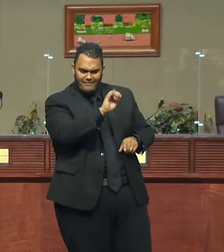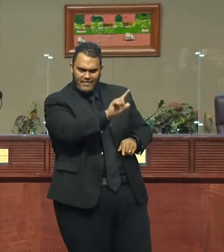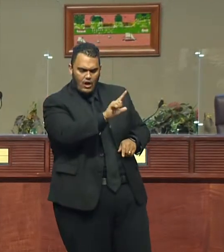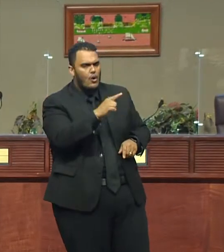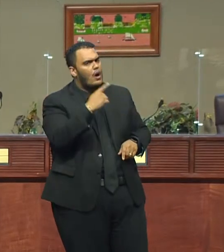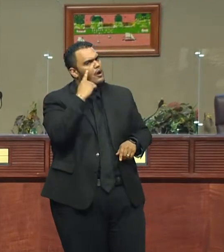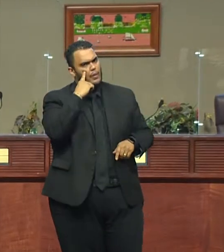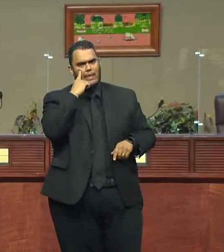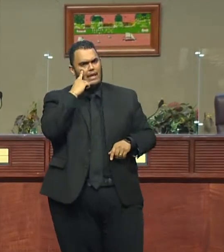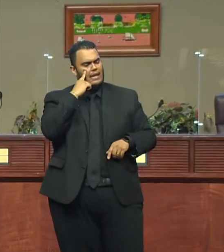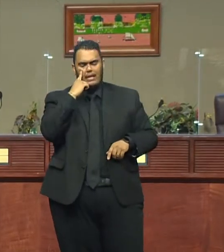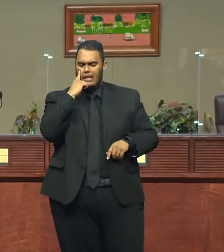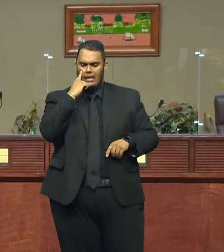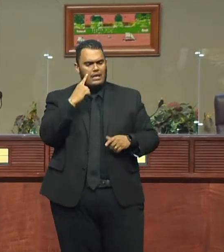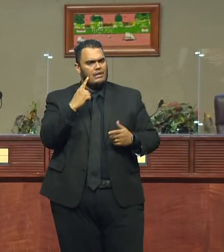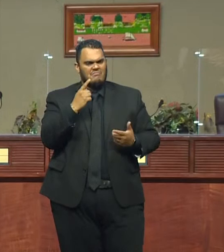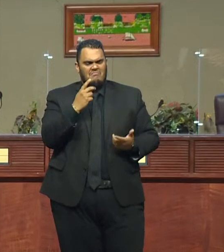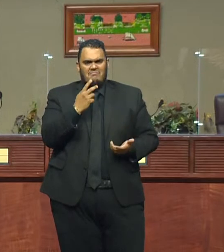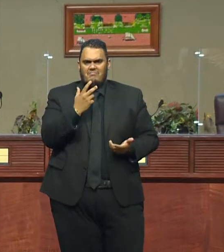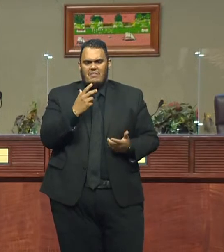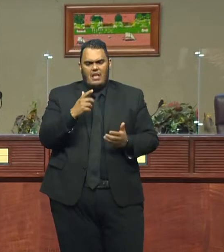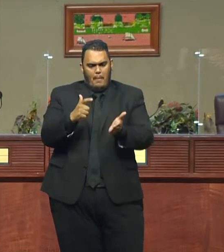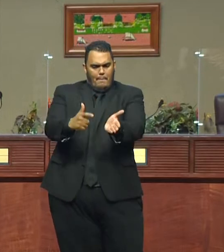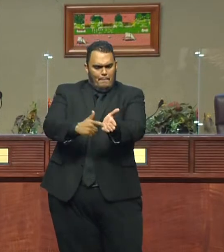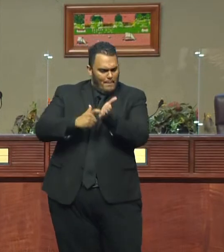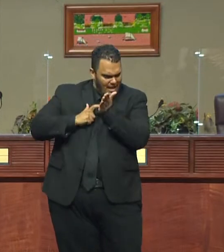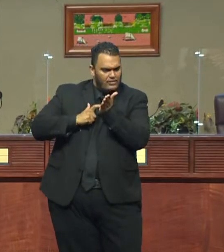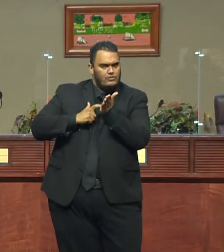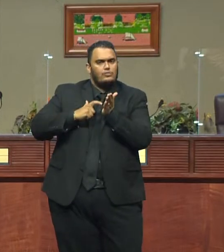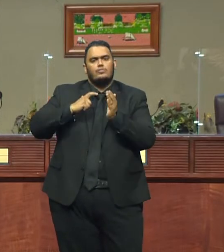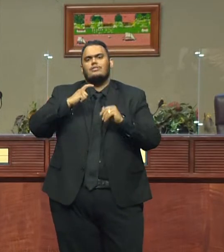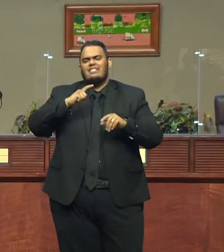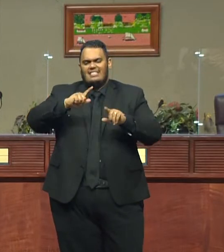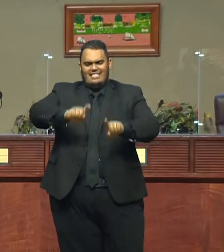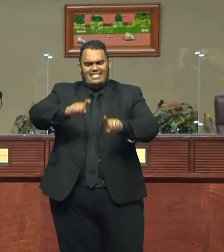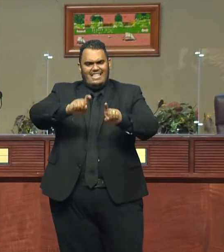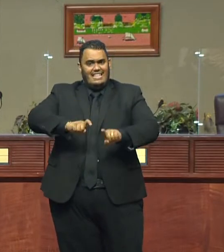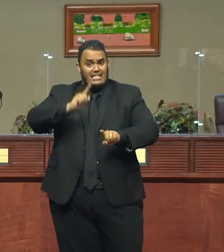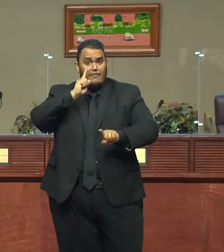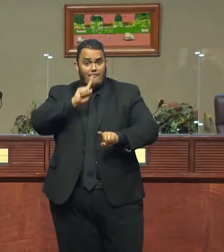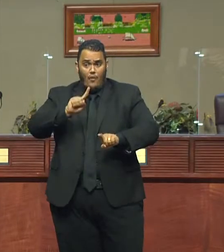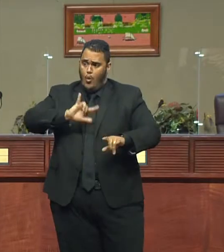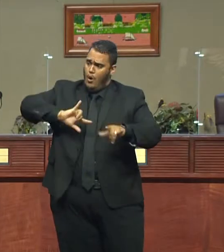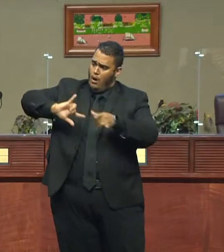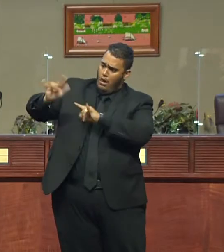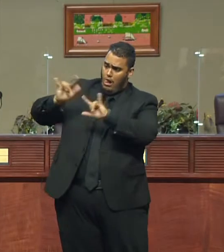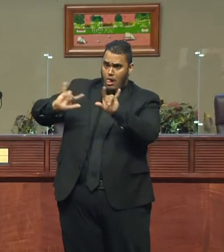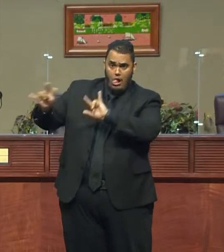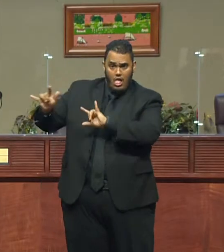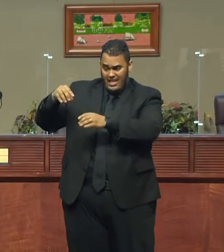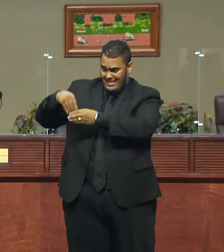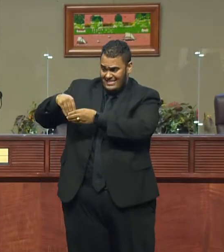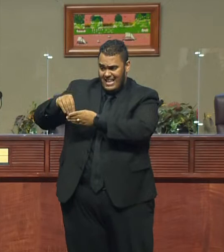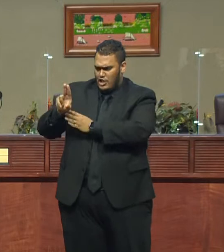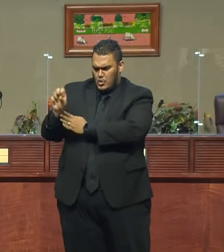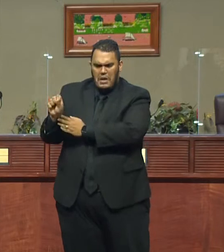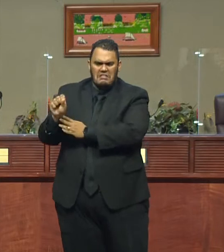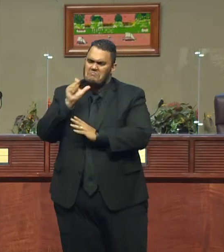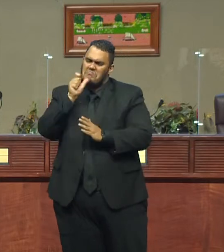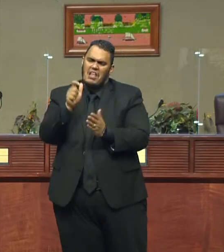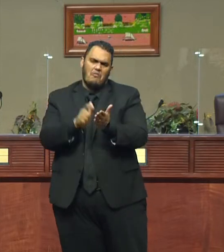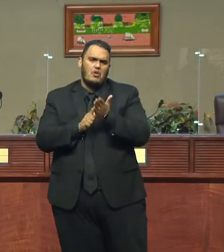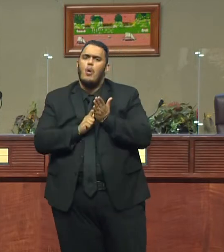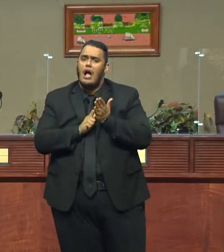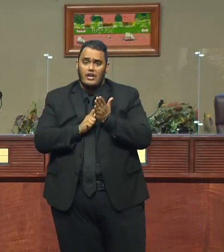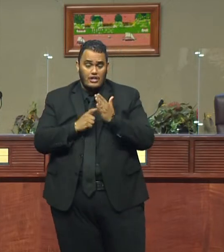mandatory testing for domestic flights is somewhere we ought to be putting our resources, because we know we